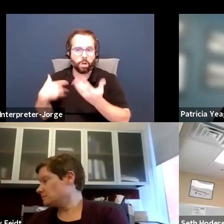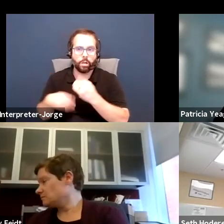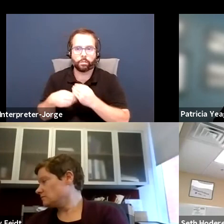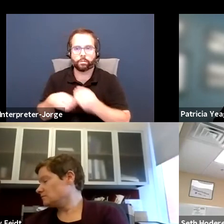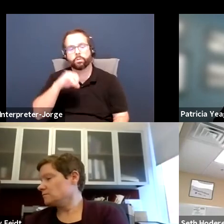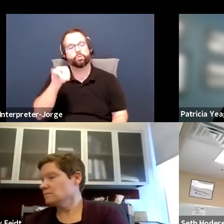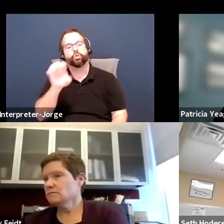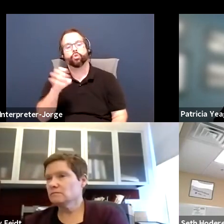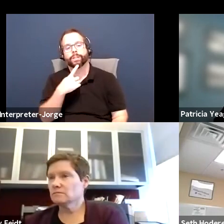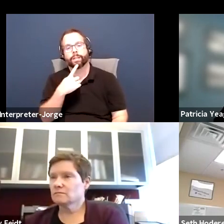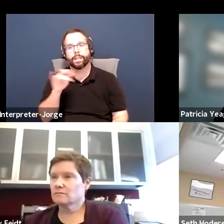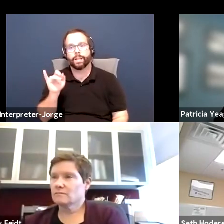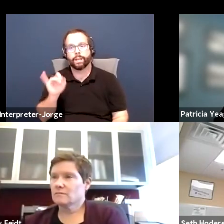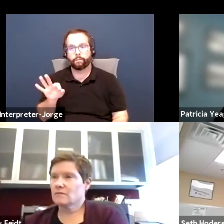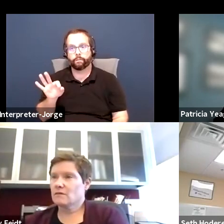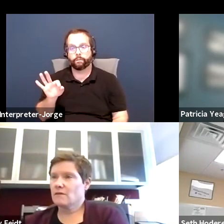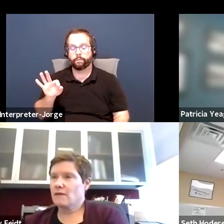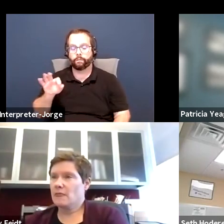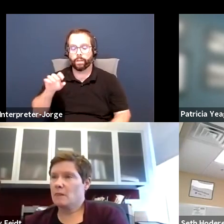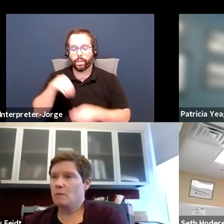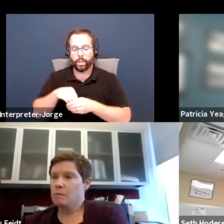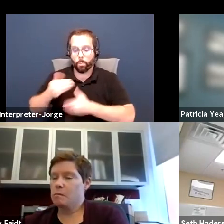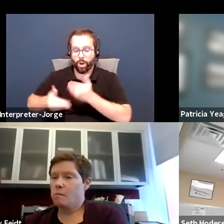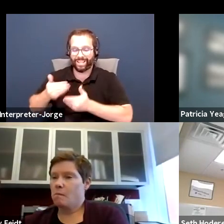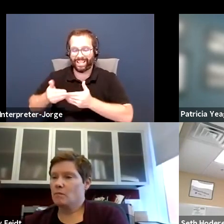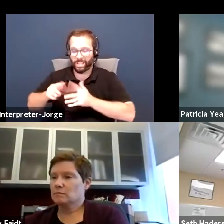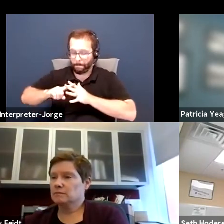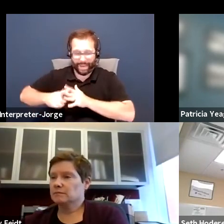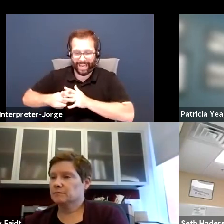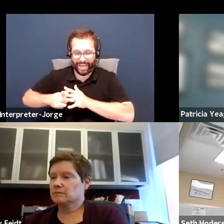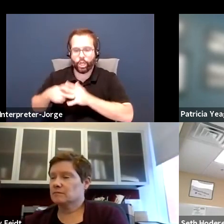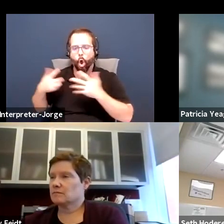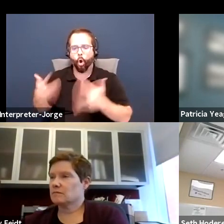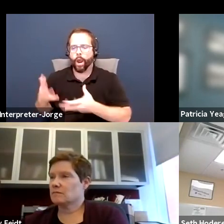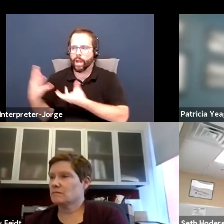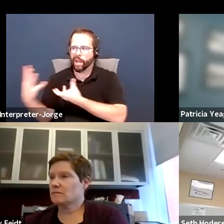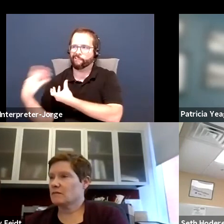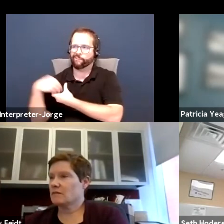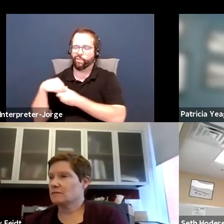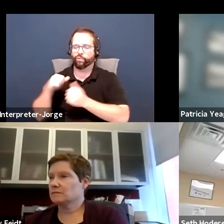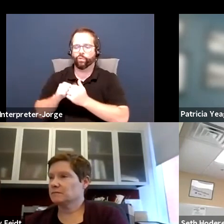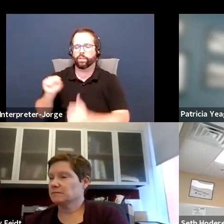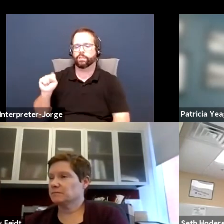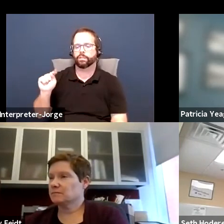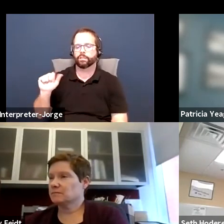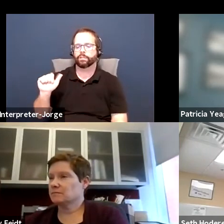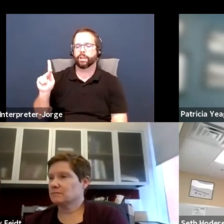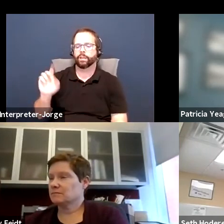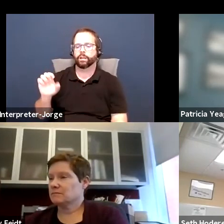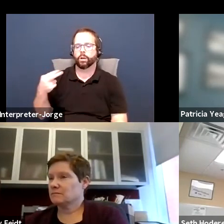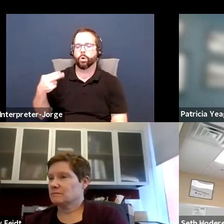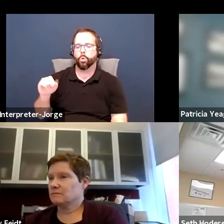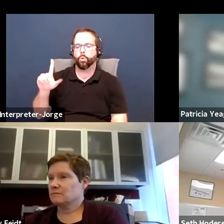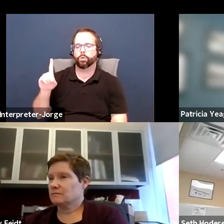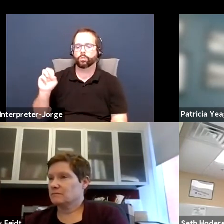you've engaged stakeholders from the beginning in this process, then it becomes more natural, and it just happens that you share